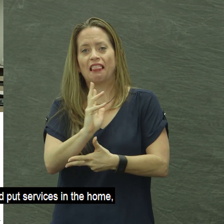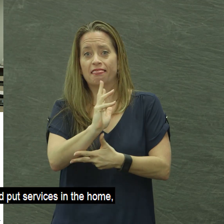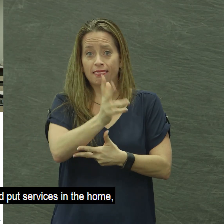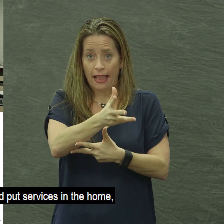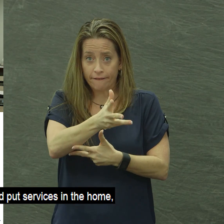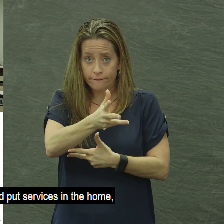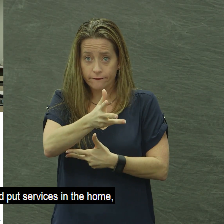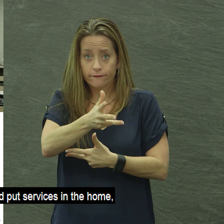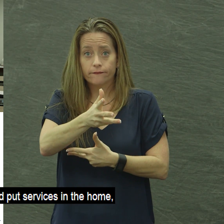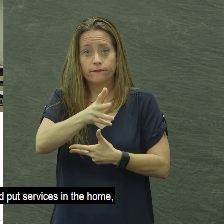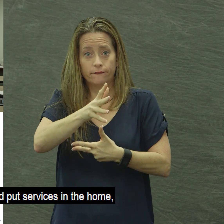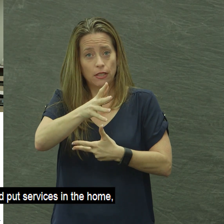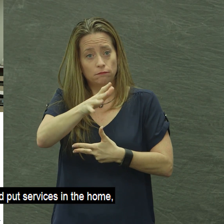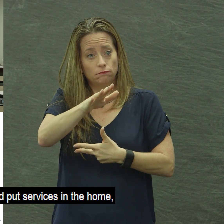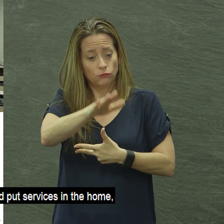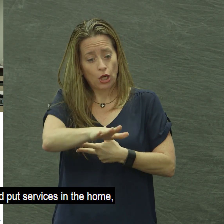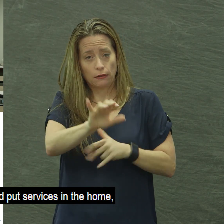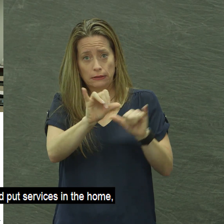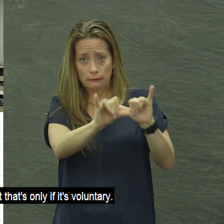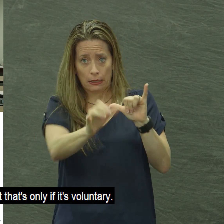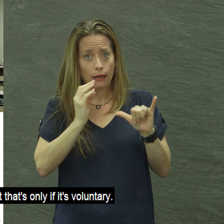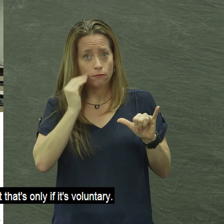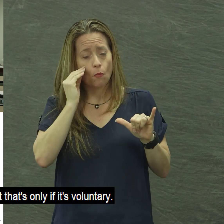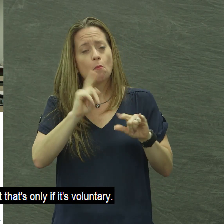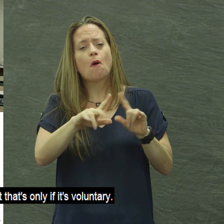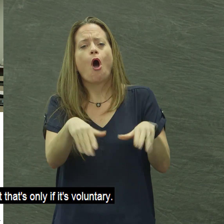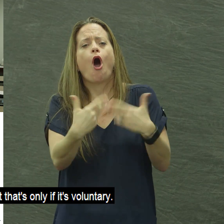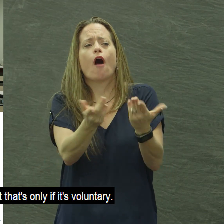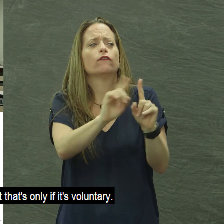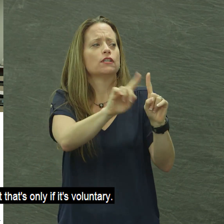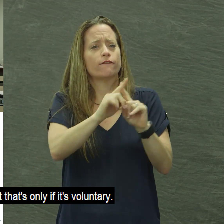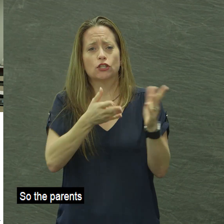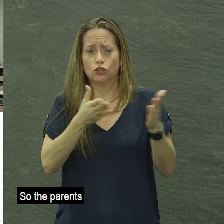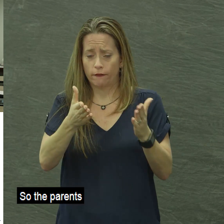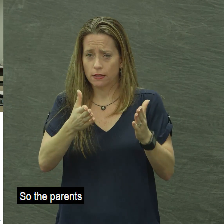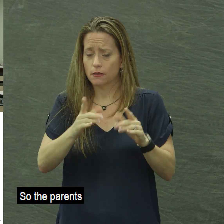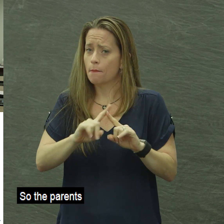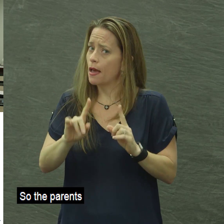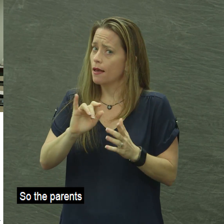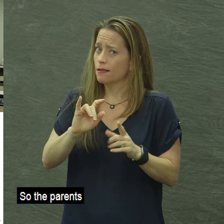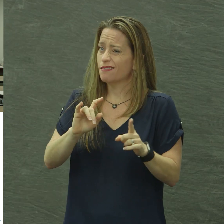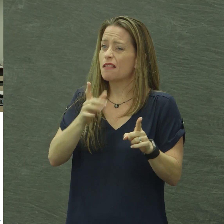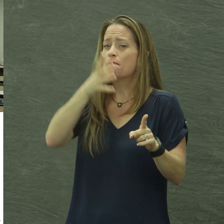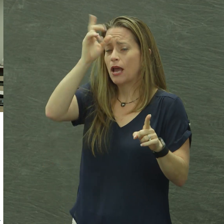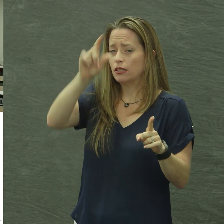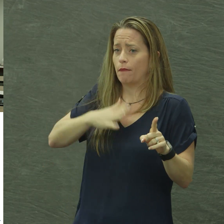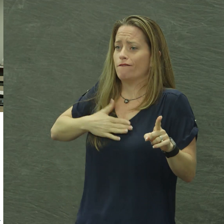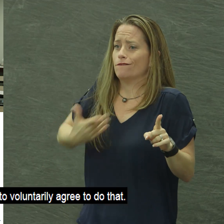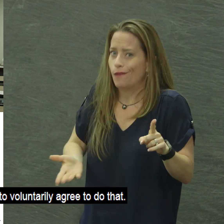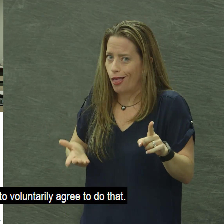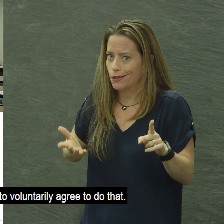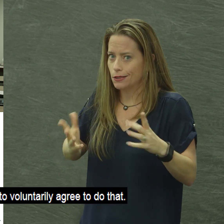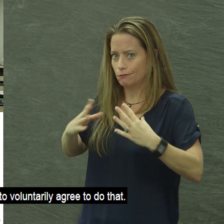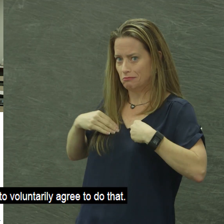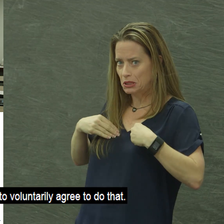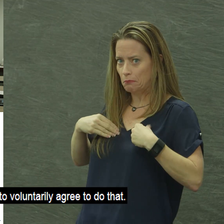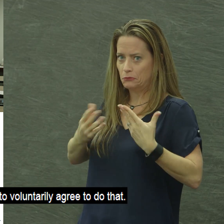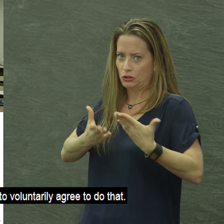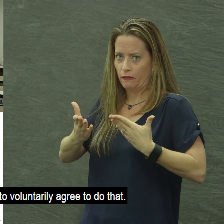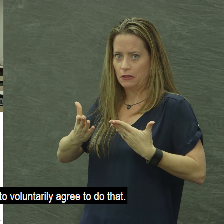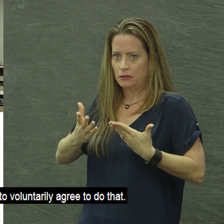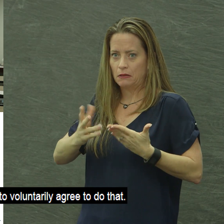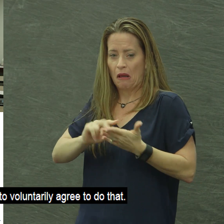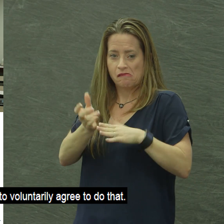and put services in the home. But that's only if it's voluntary. So the parents have